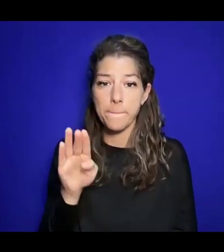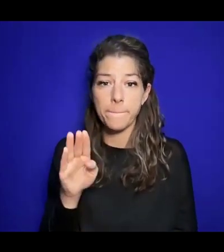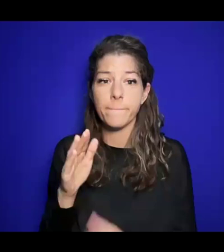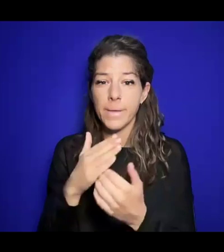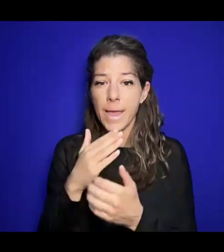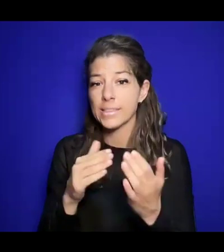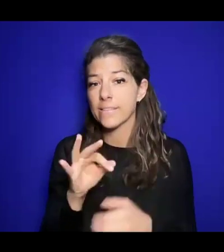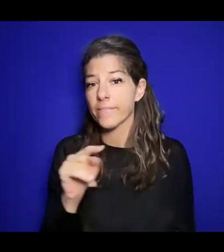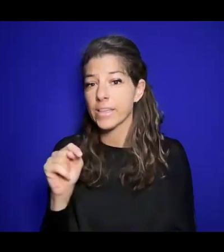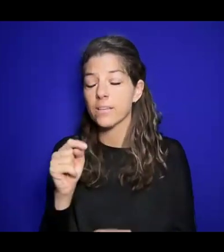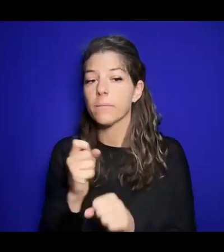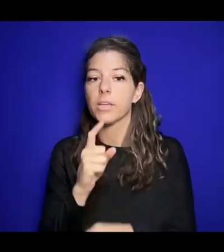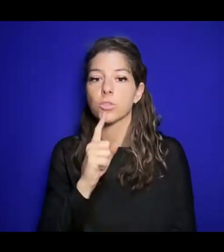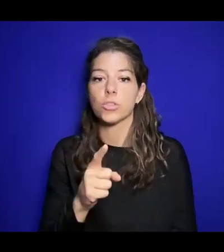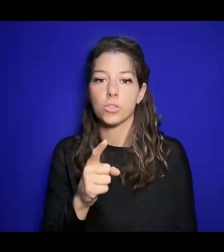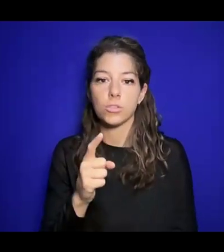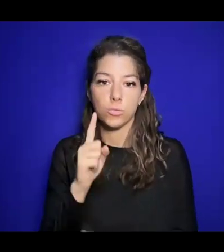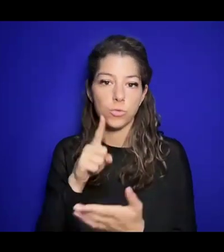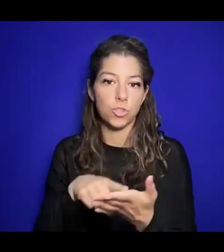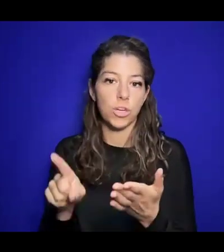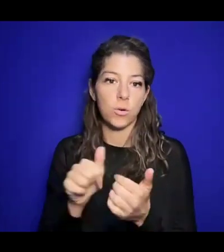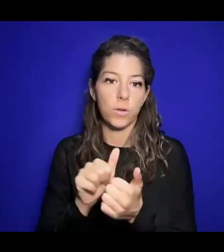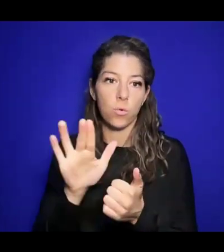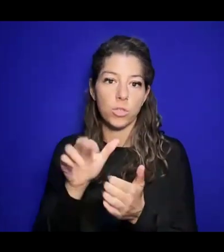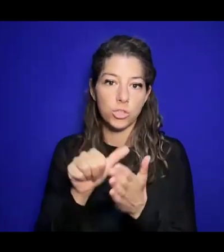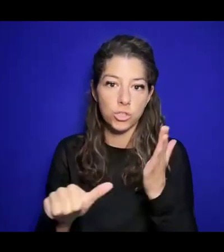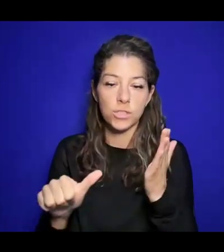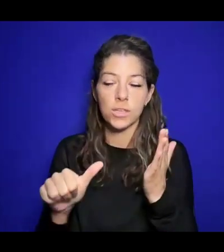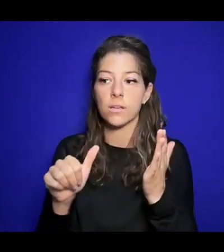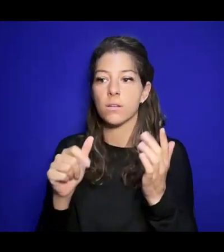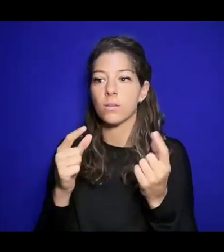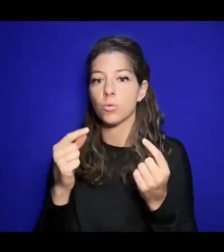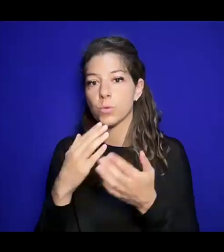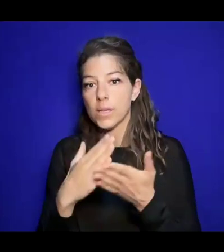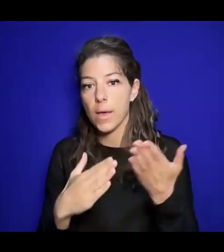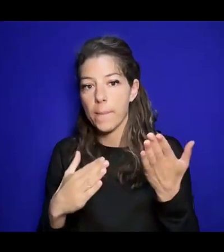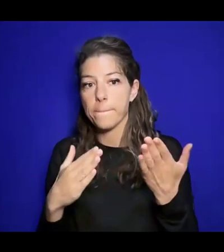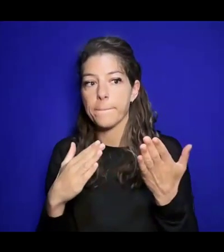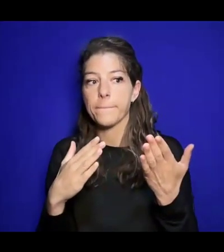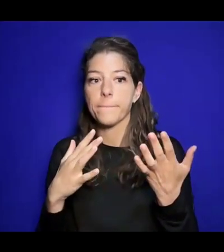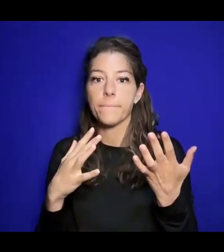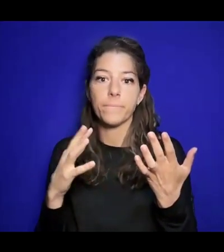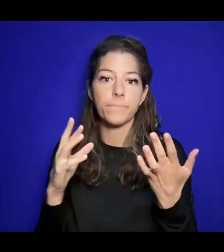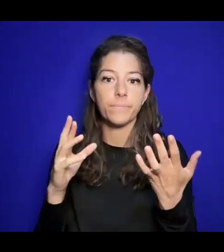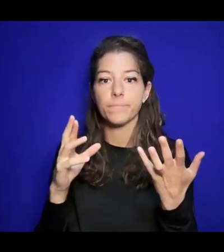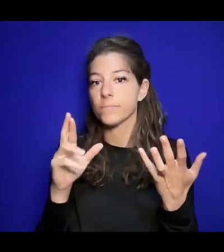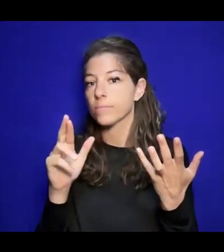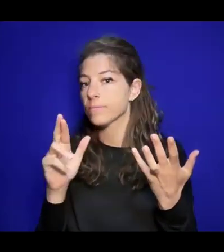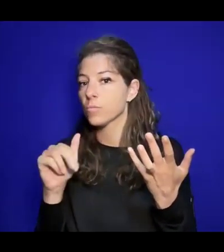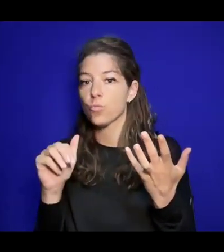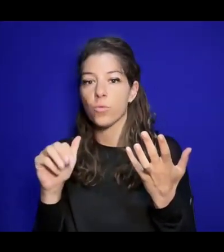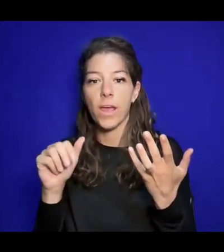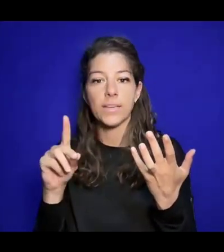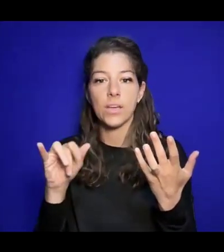feet, you want to be sure and check back with your surgeon, have them do some radiological procedures to